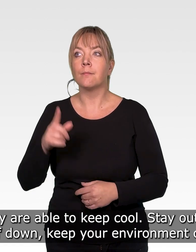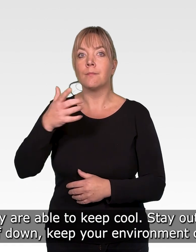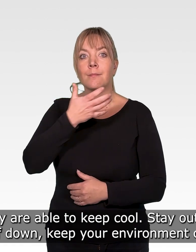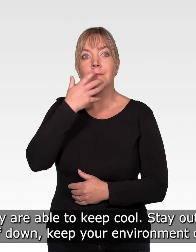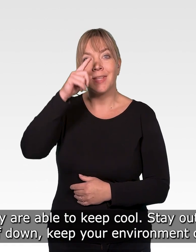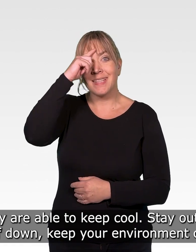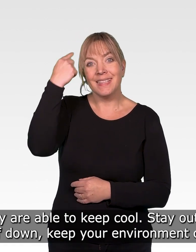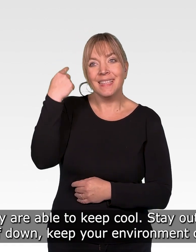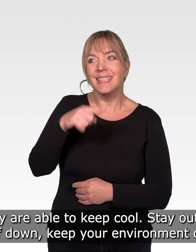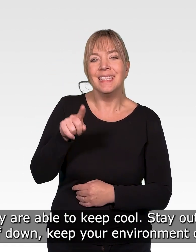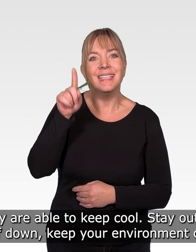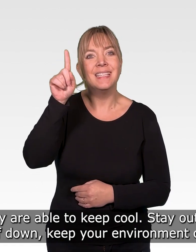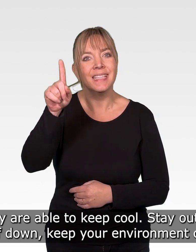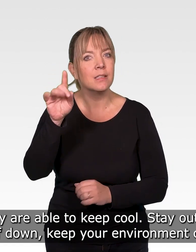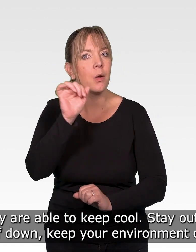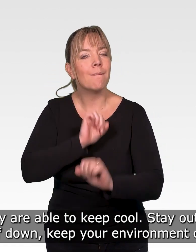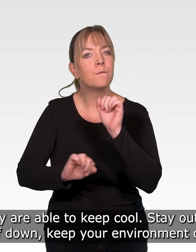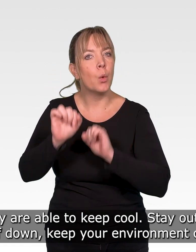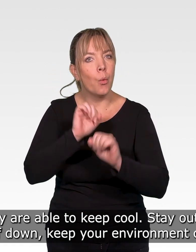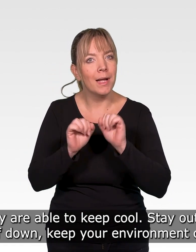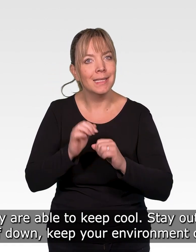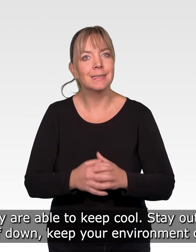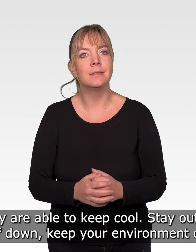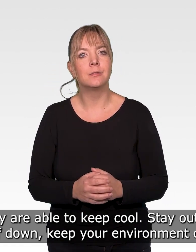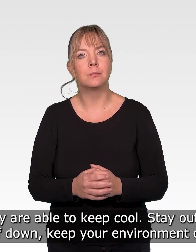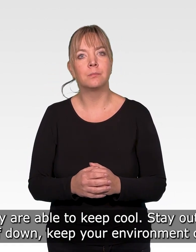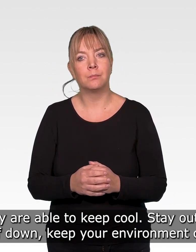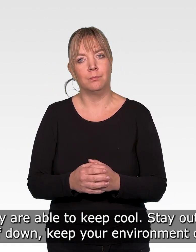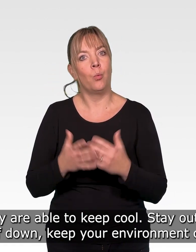Stay out of the heat, cool yourself down.